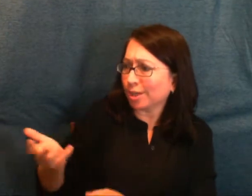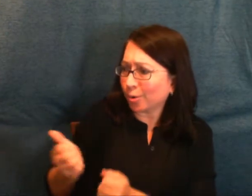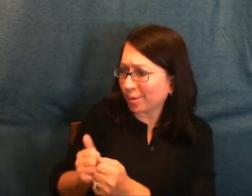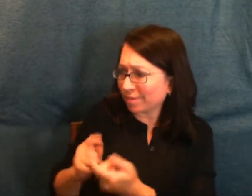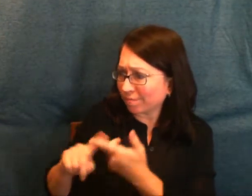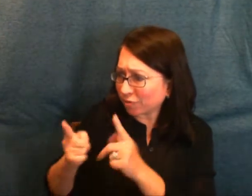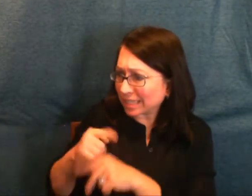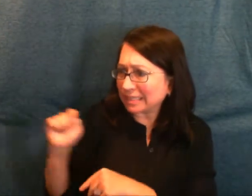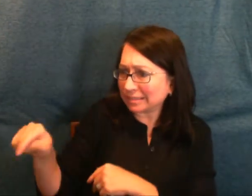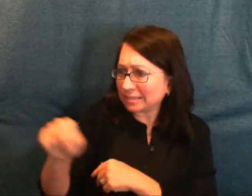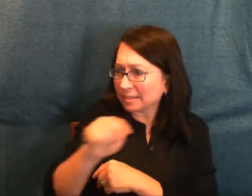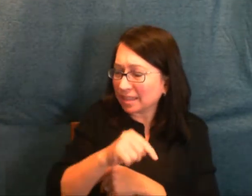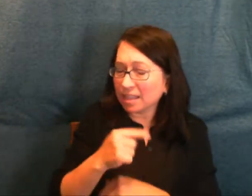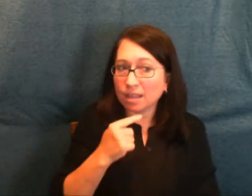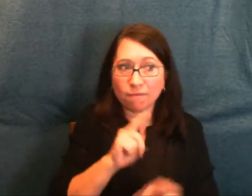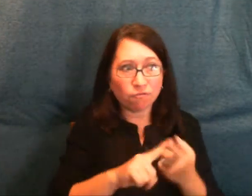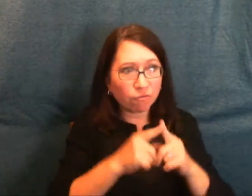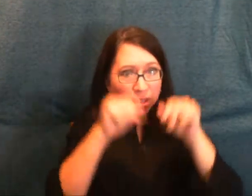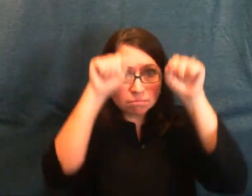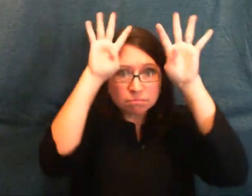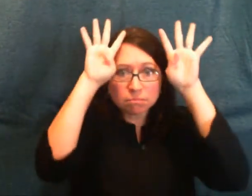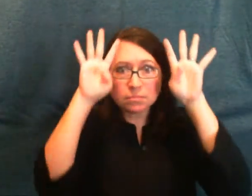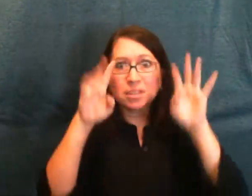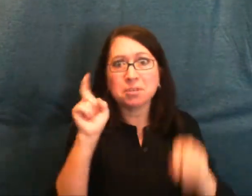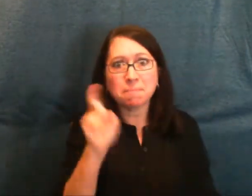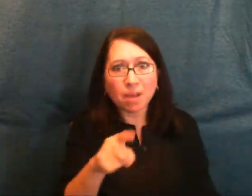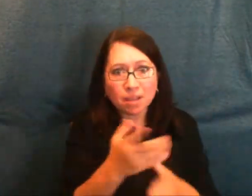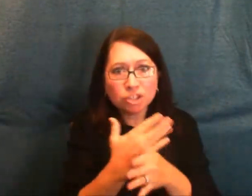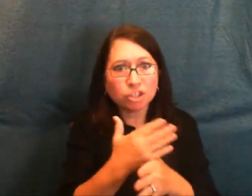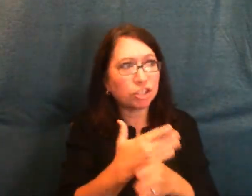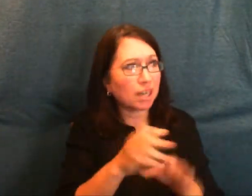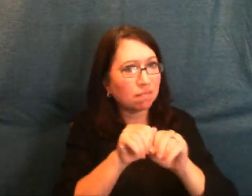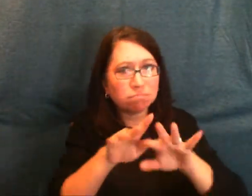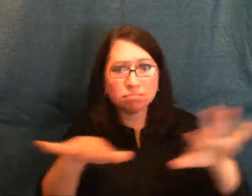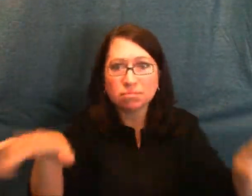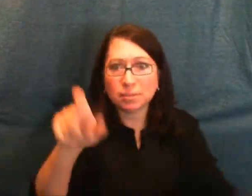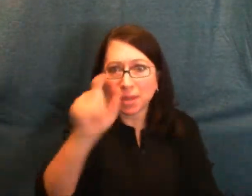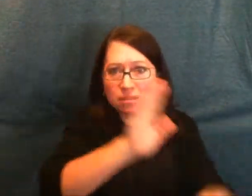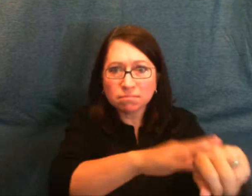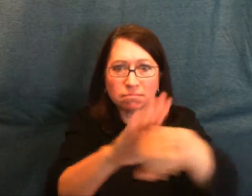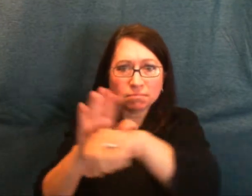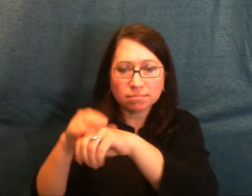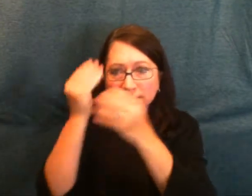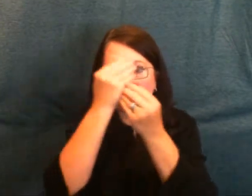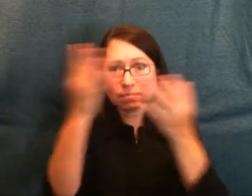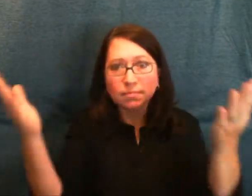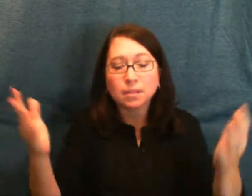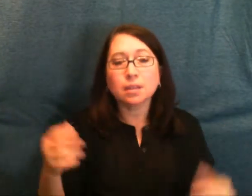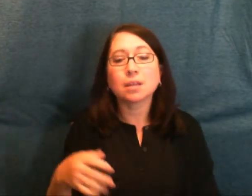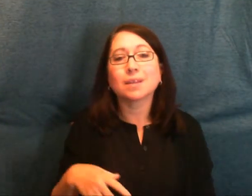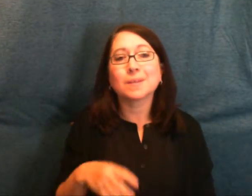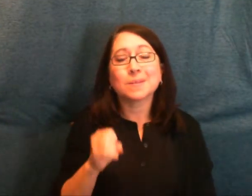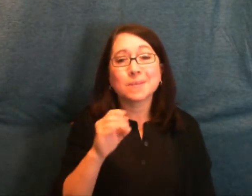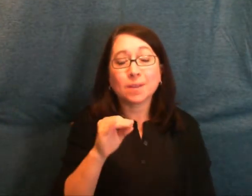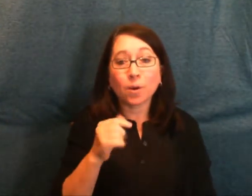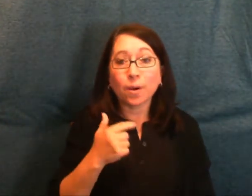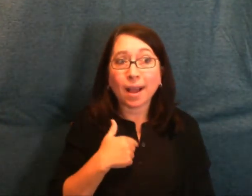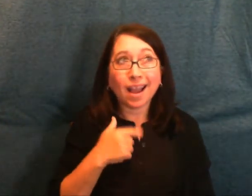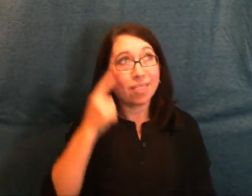friends were like, this is important. You need to share it. And to save y'all from having to read a long post, basically, we just decided to